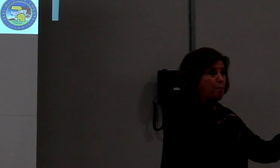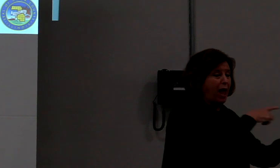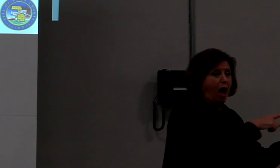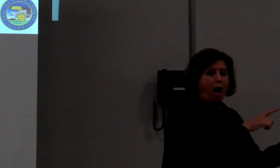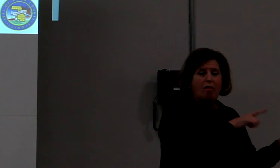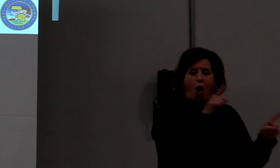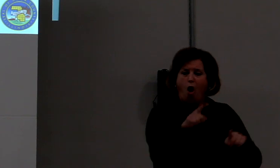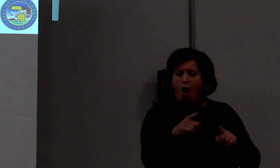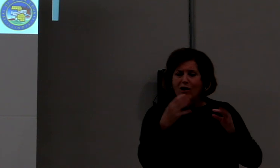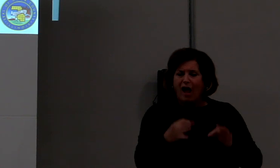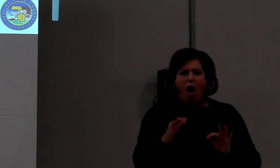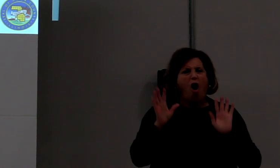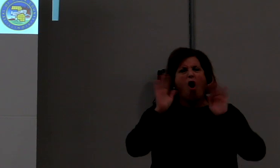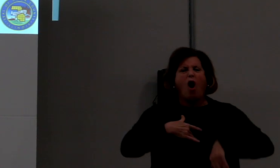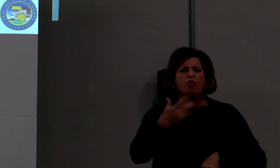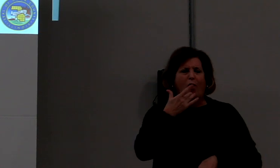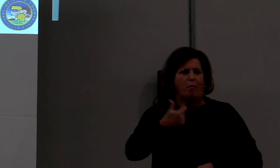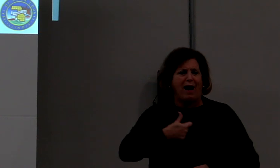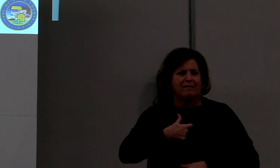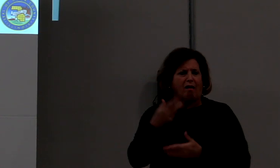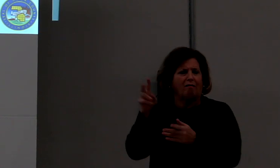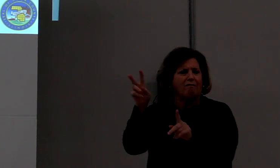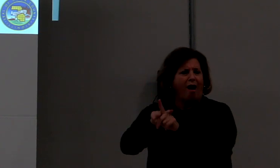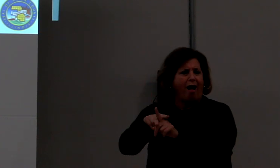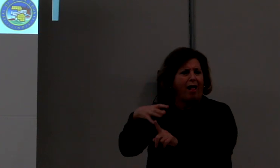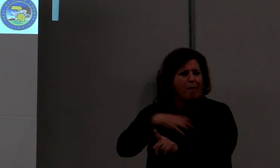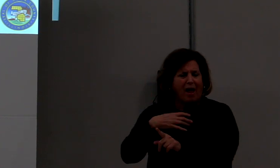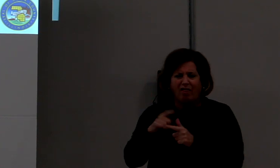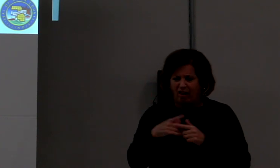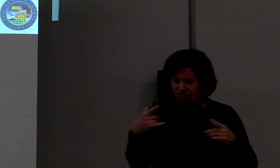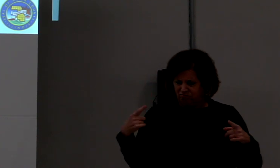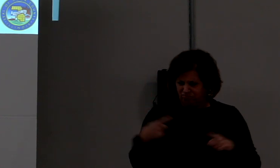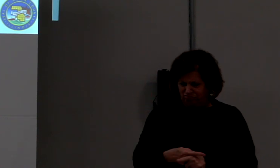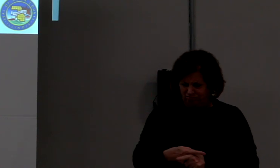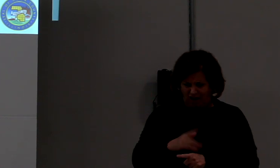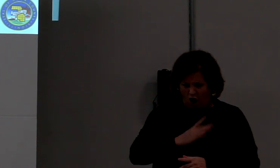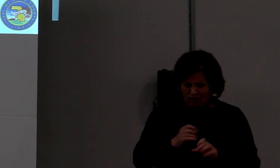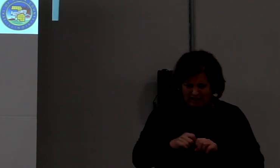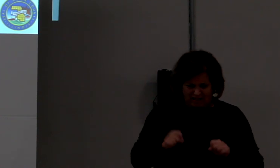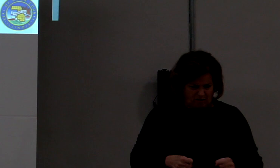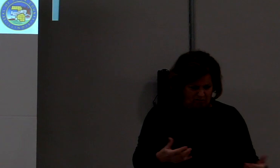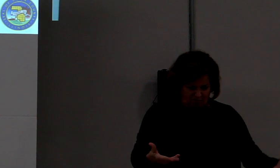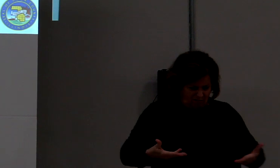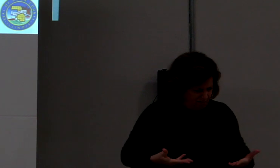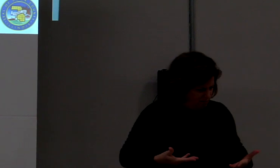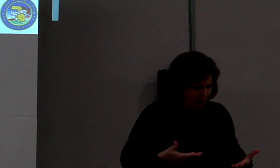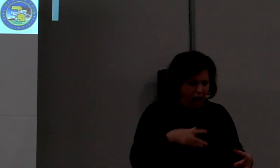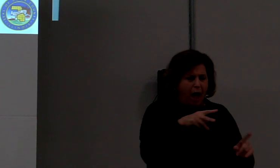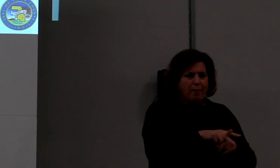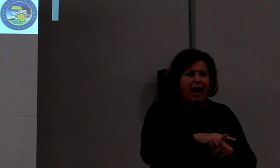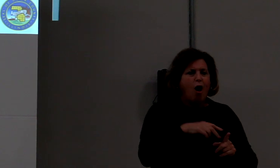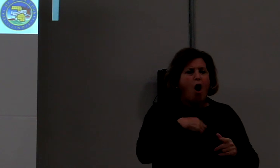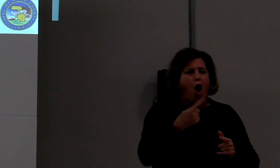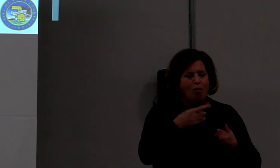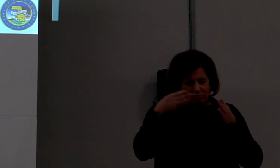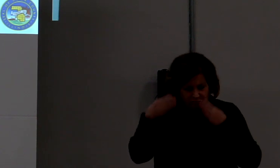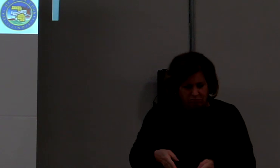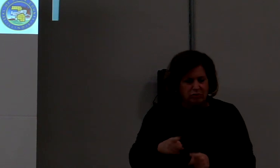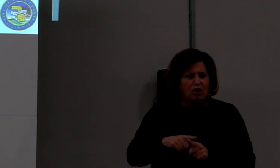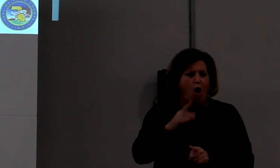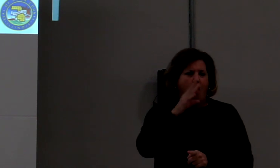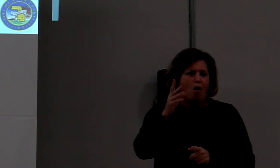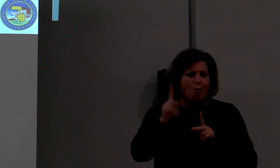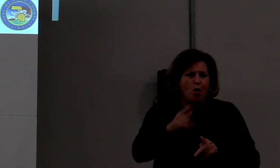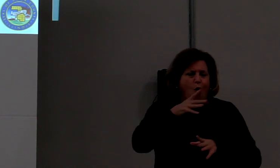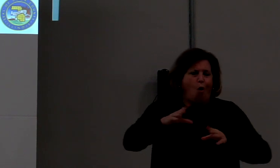then you decide you want to do it yourself, and it causes some clashing within our systems. We're always going to default to the homeowner over